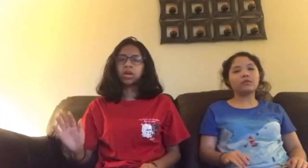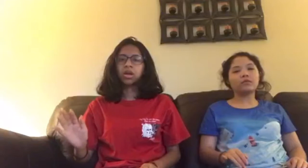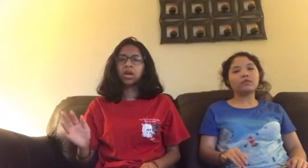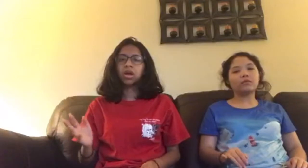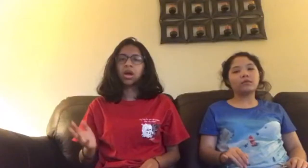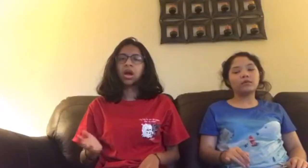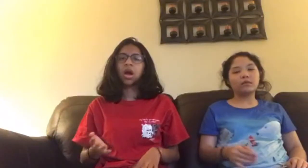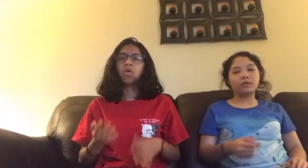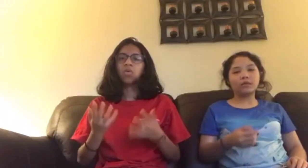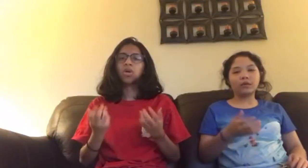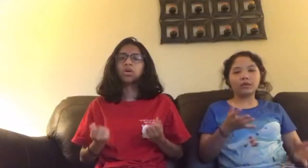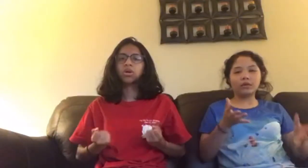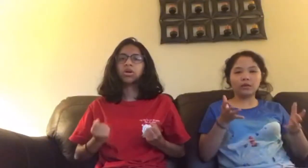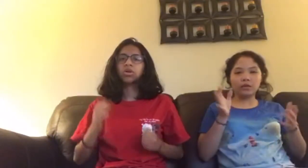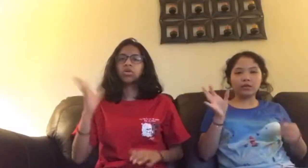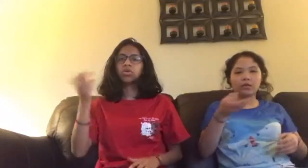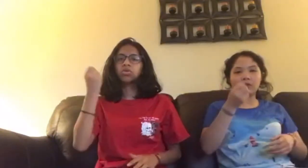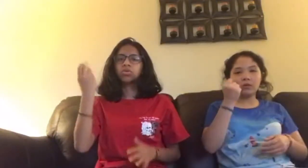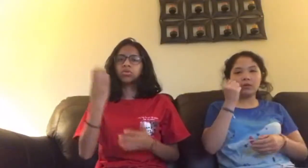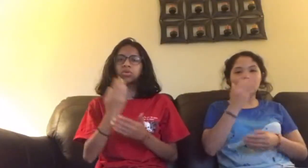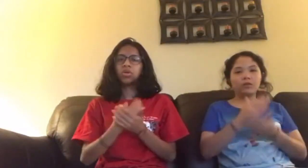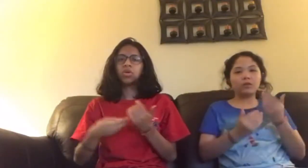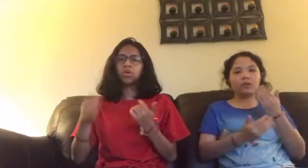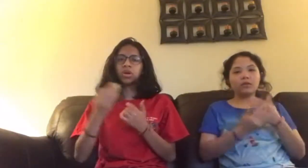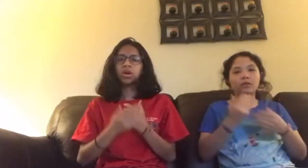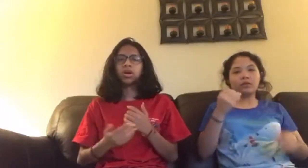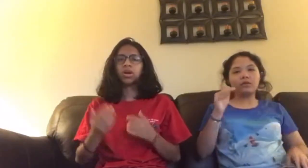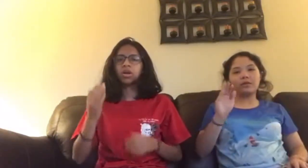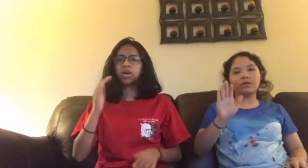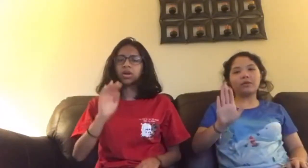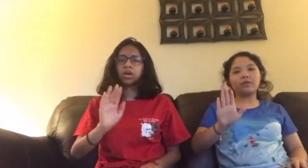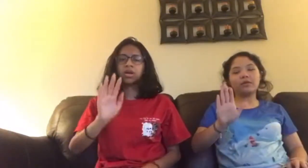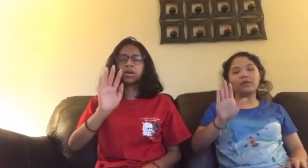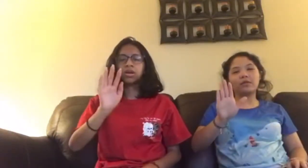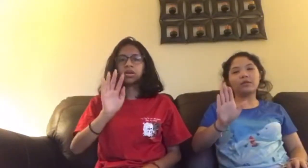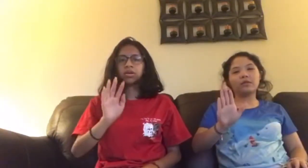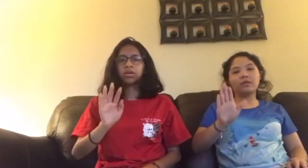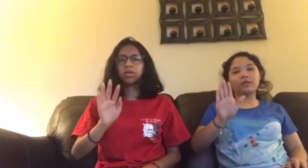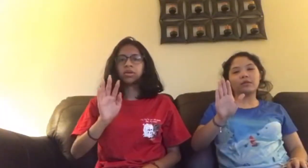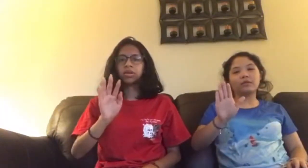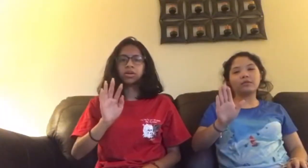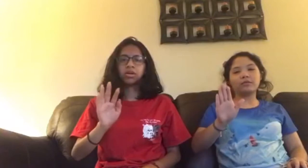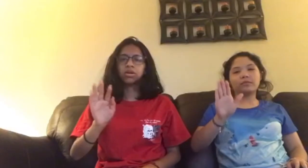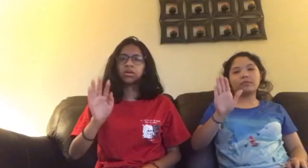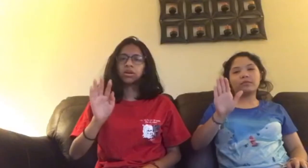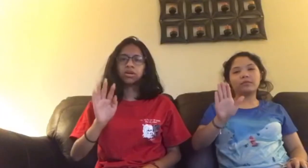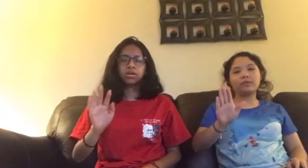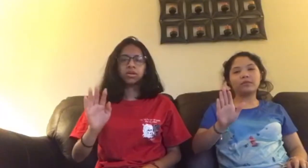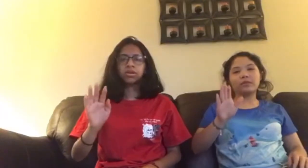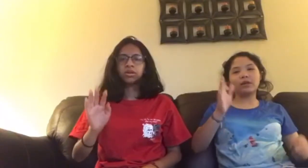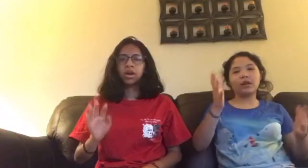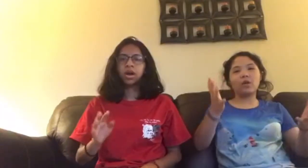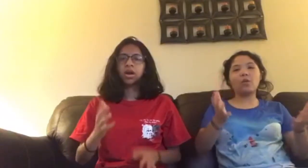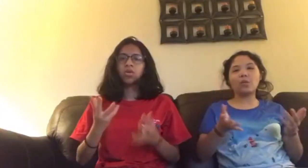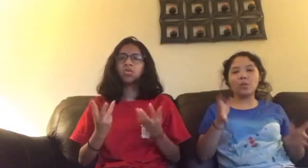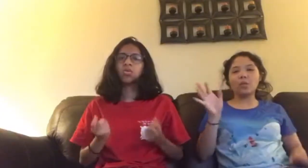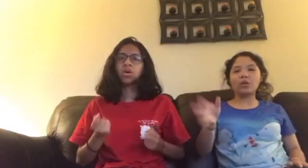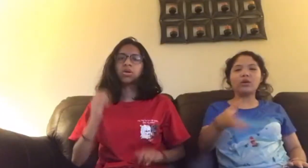I wanna hold your hand Yeah, wanna